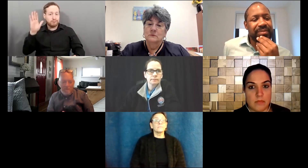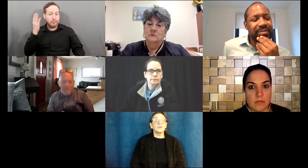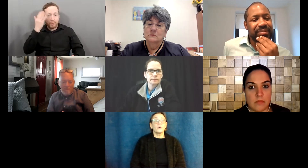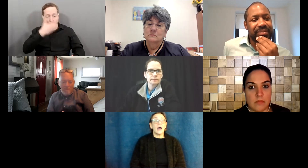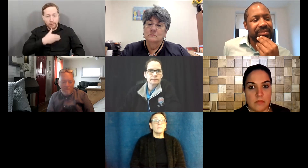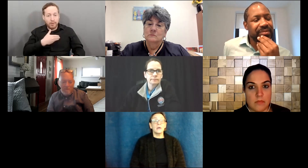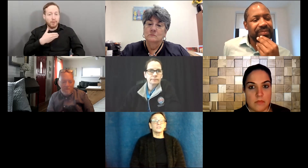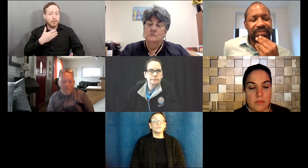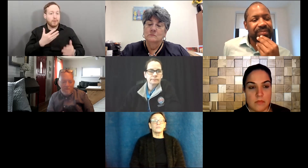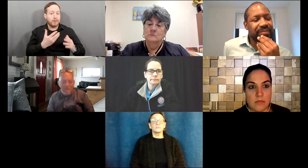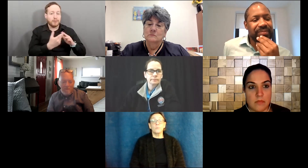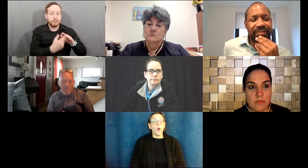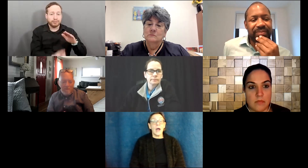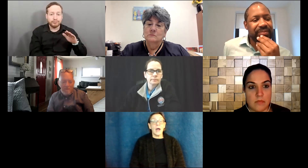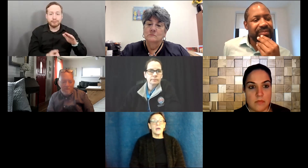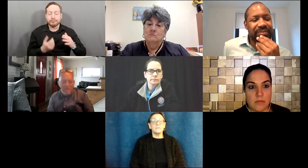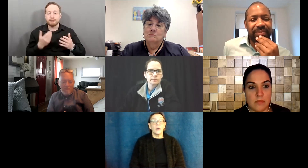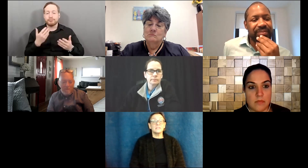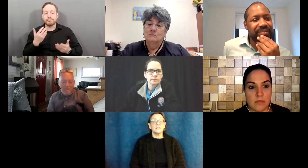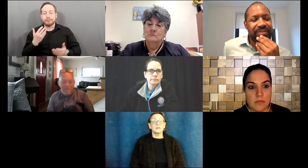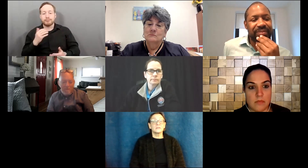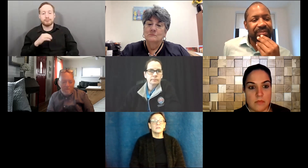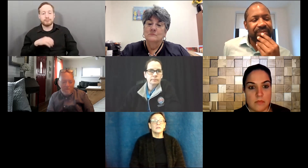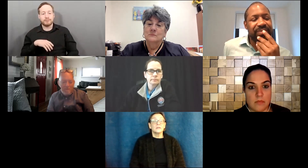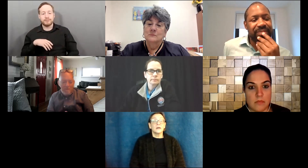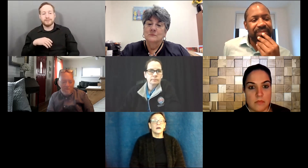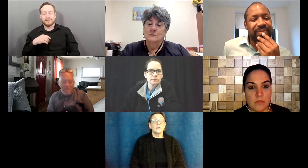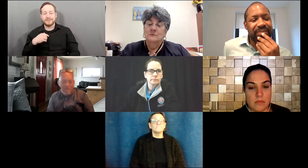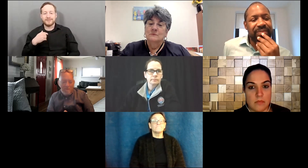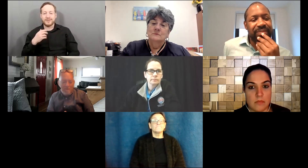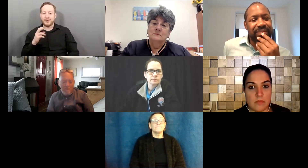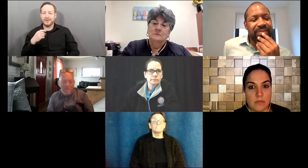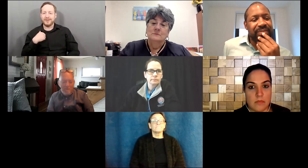I'm not sure if there's more. I have no idea.